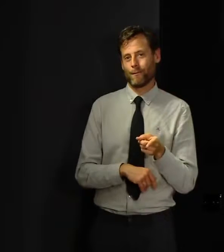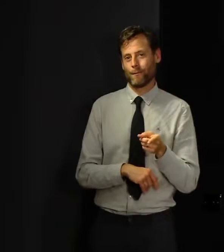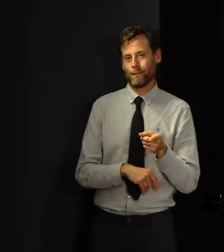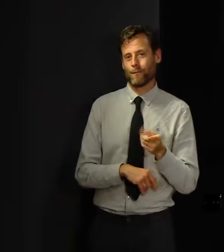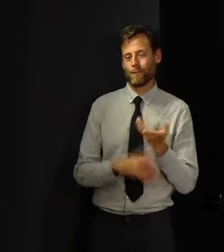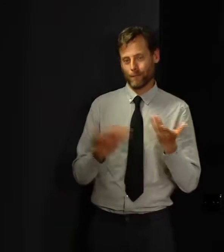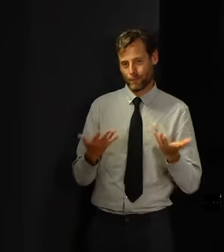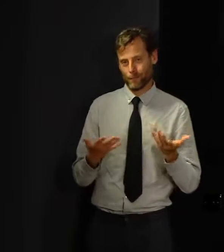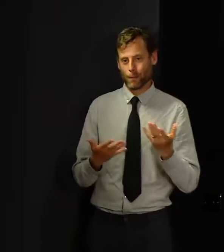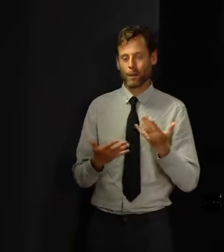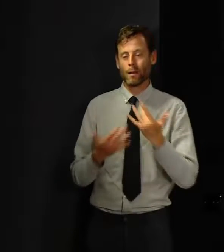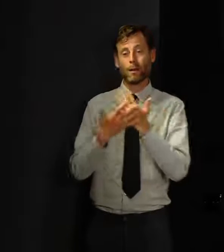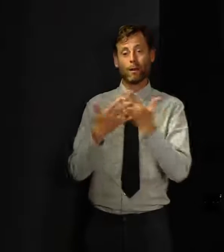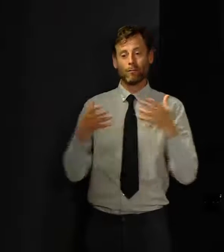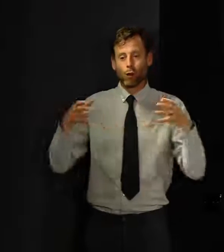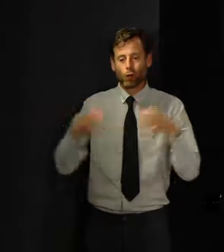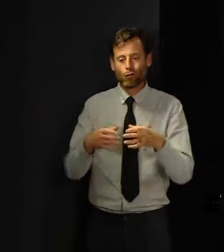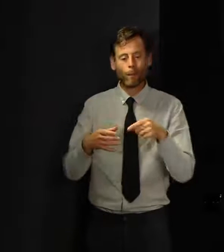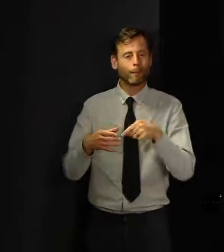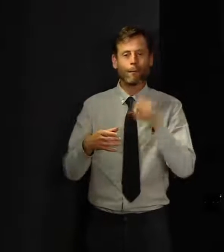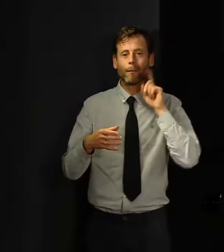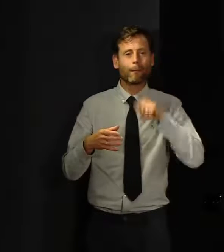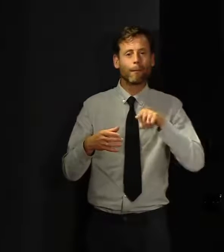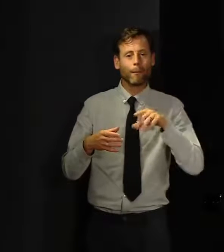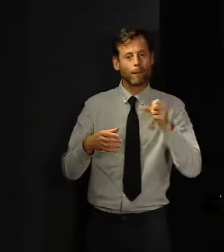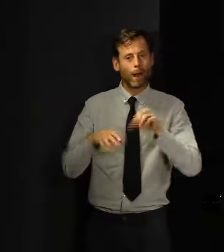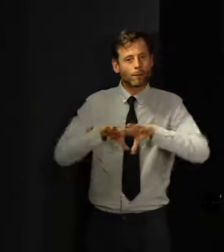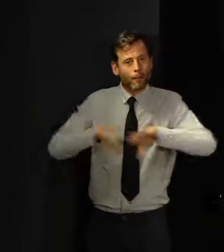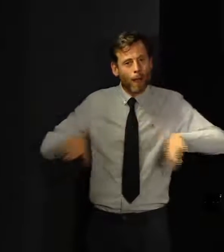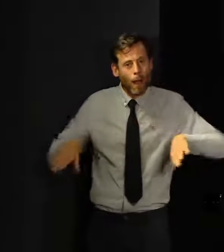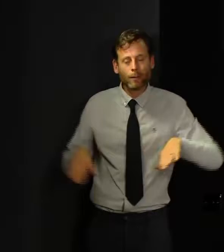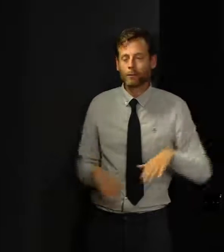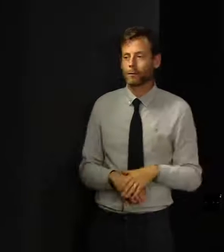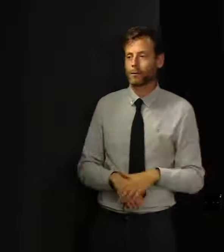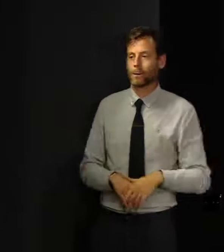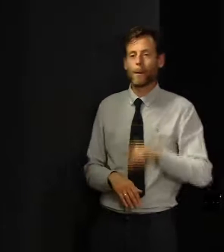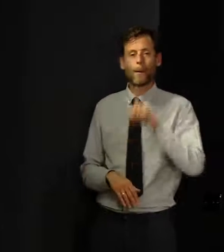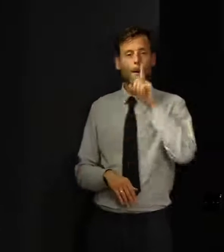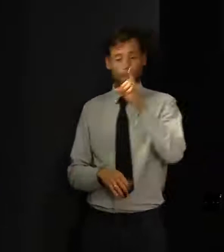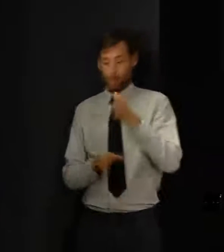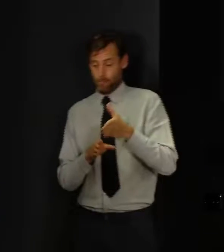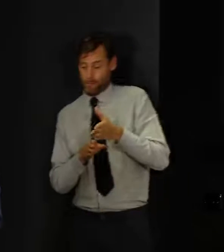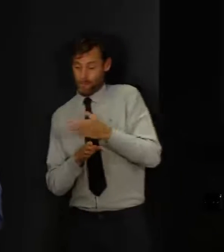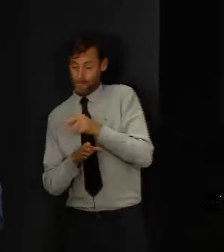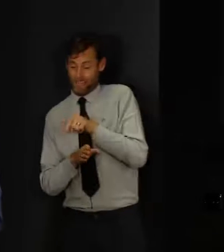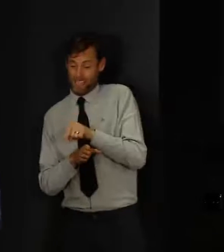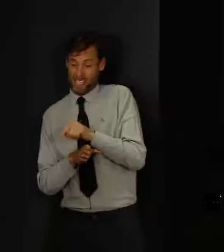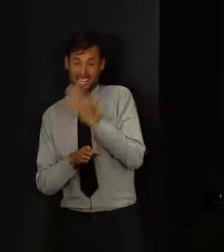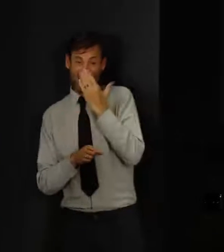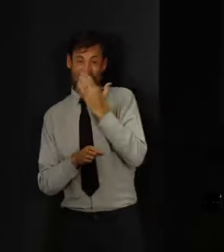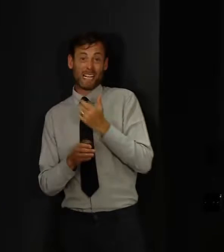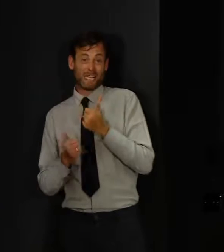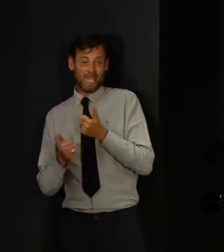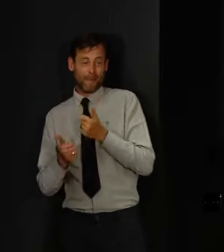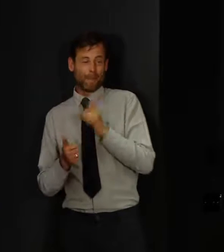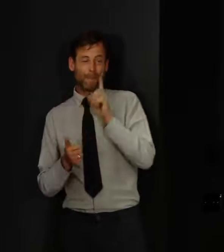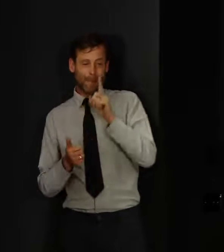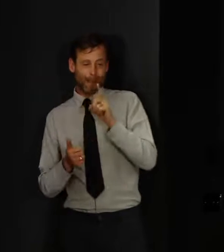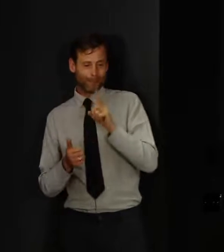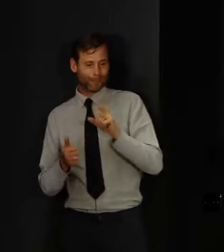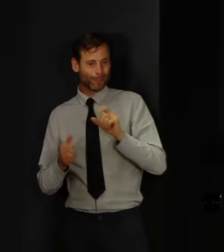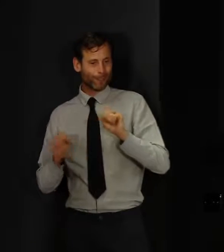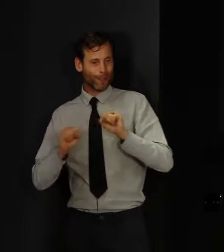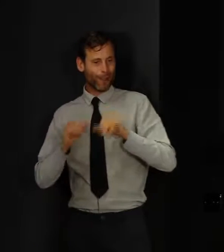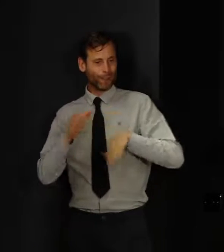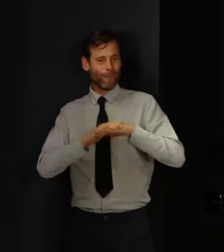in relation to compliant dispersals. But the early indications, and please accept all the caveats around that because we don't have the official